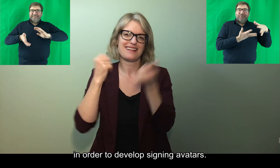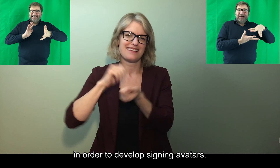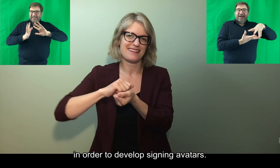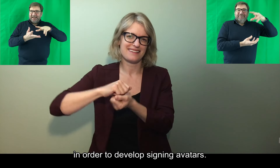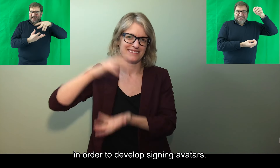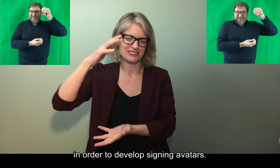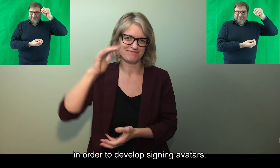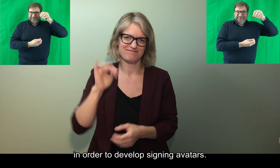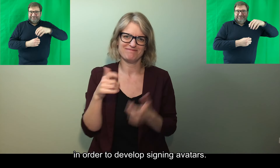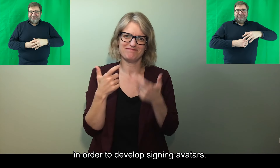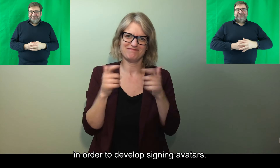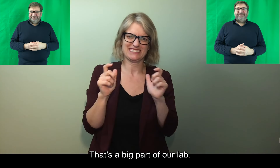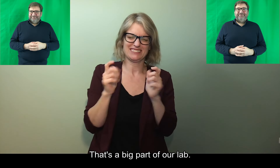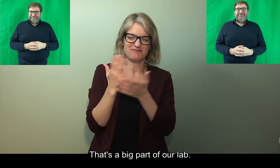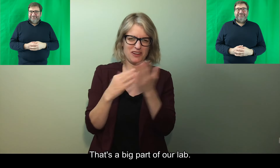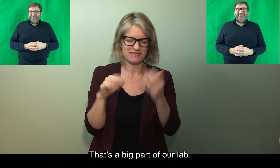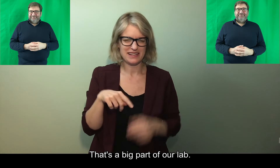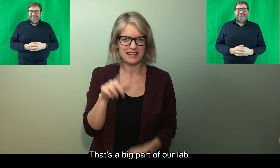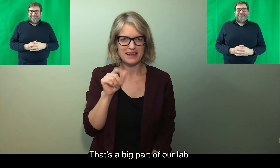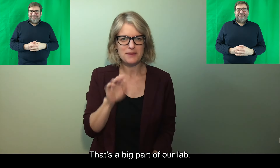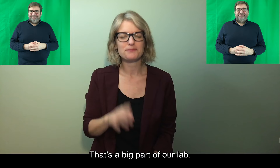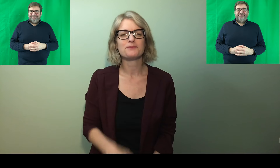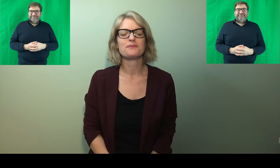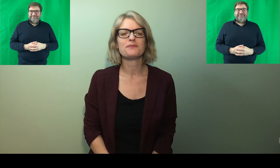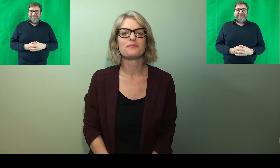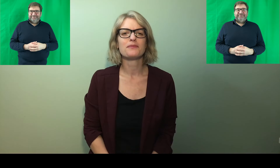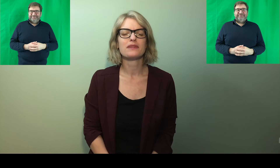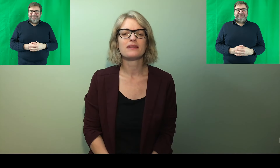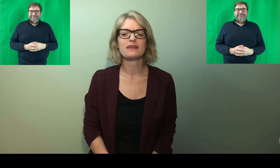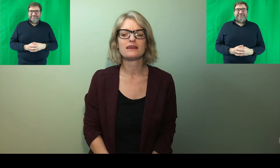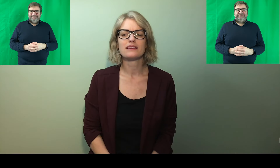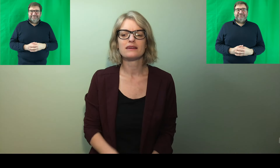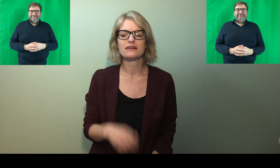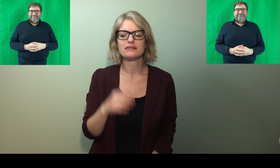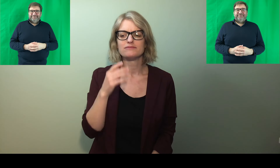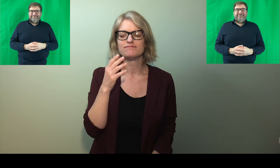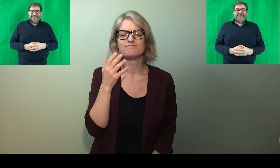develop signing avatars. That's a big part of our lab.